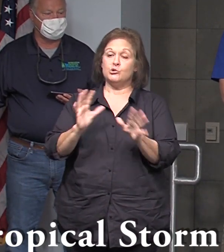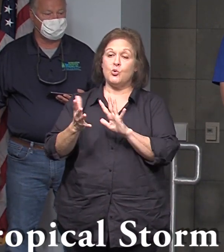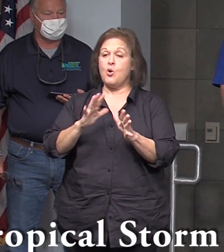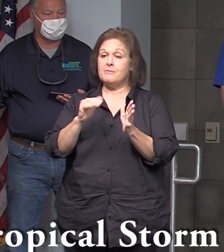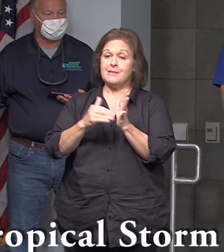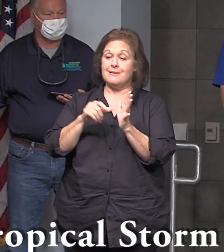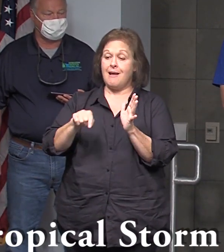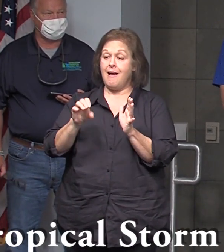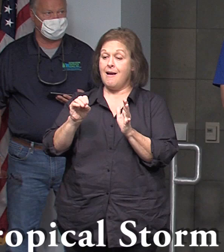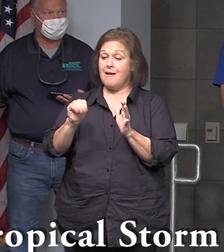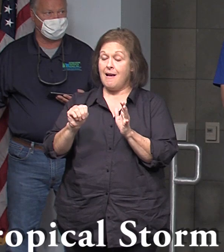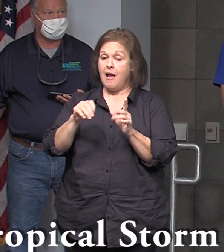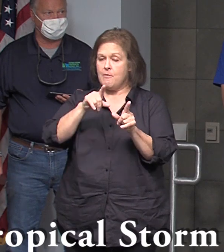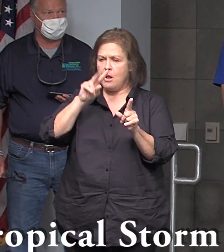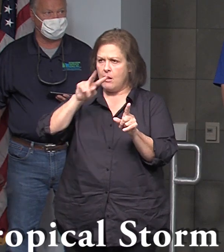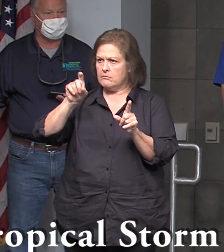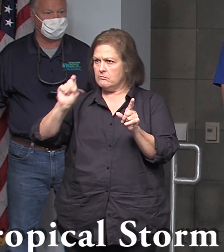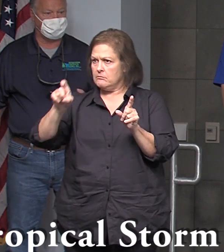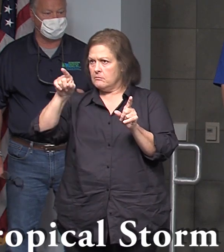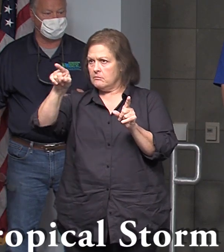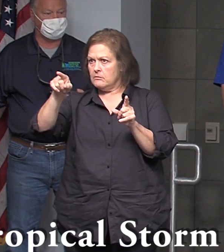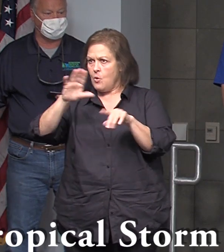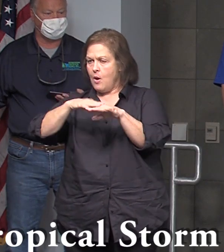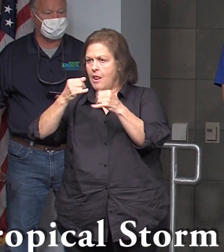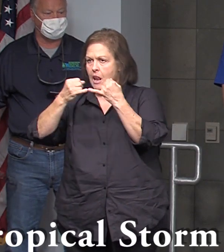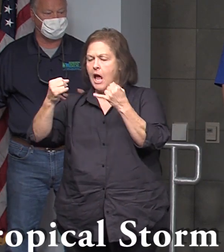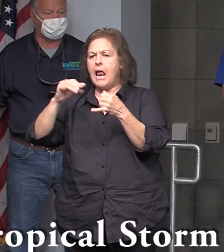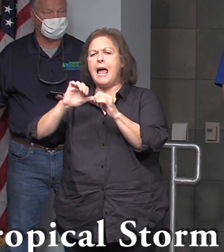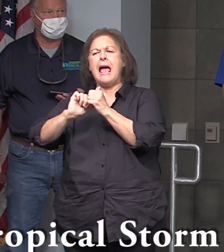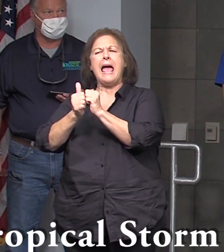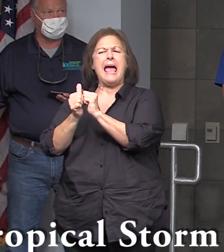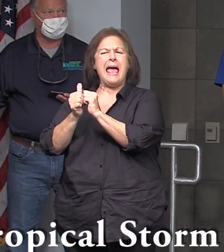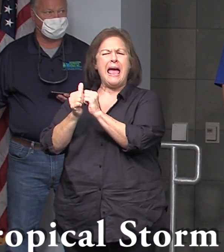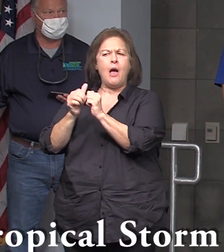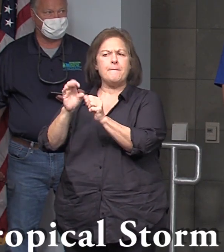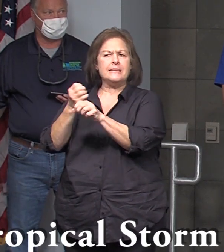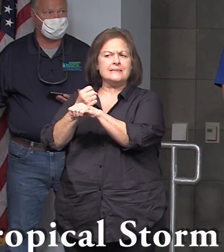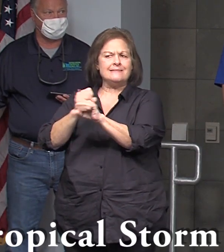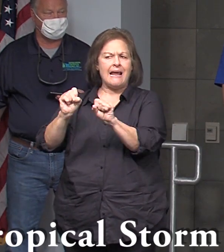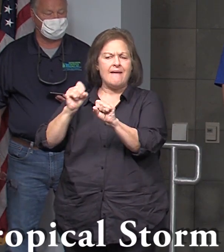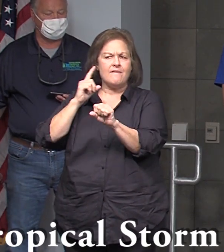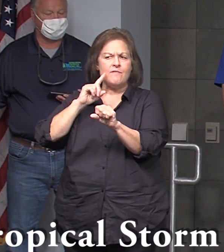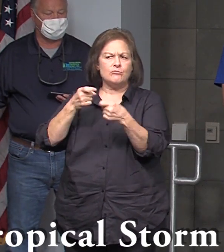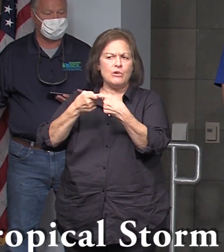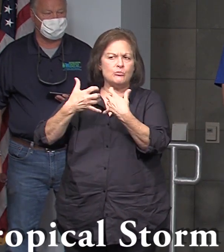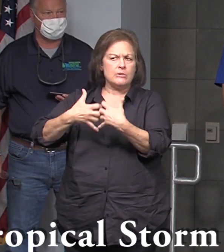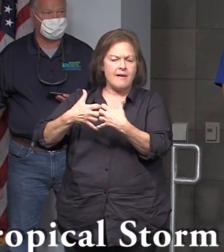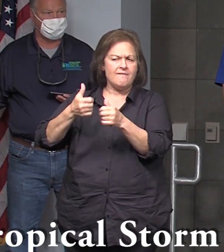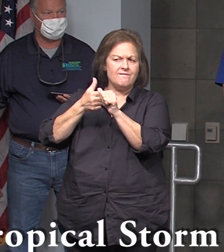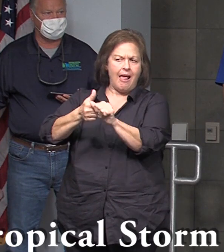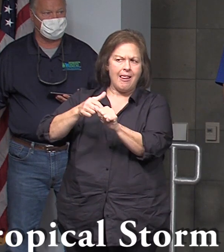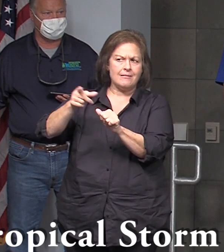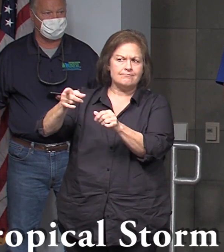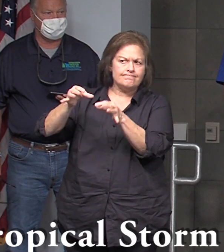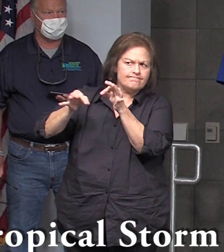energystormcenter.com, there's a big tab, click on it, generator safety, heed those warnings, follow those instructions.